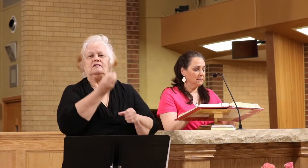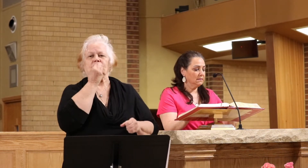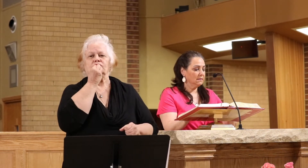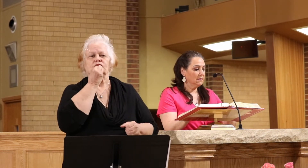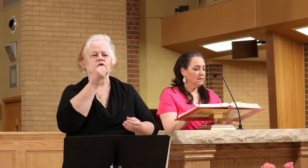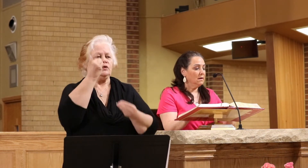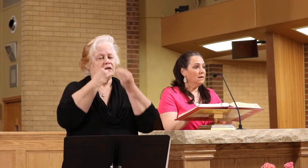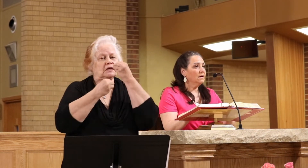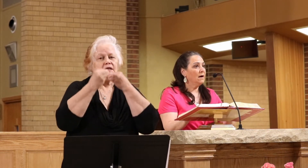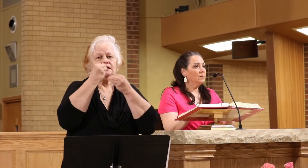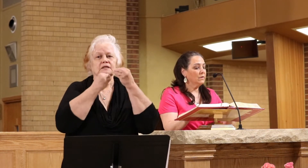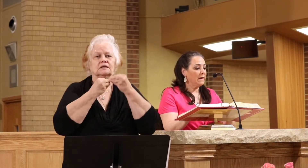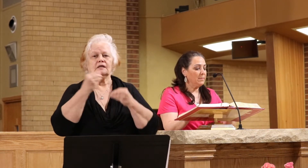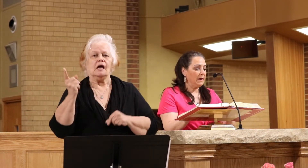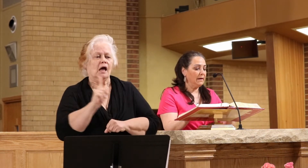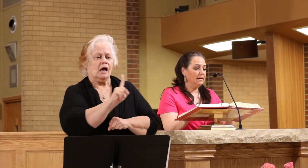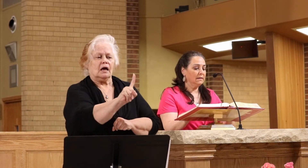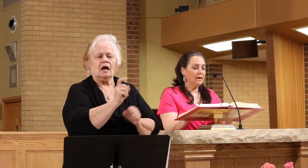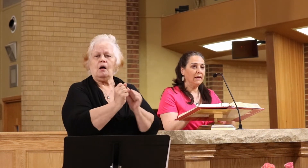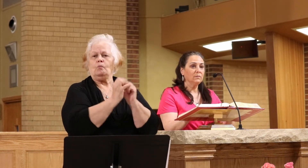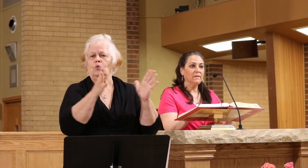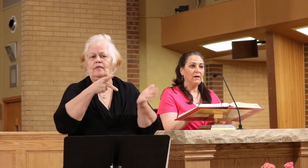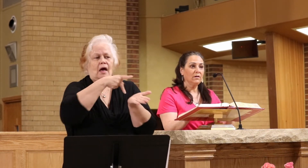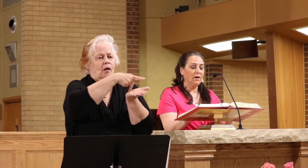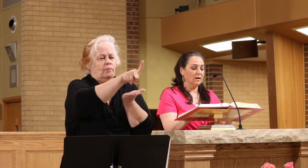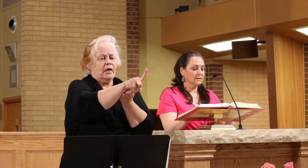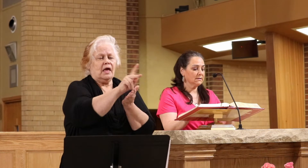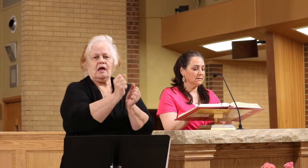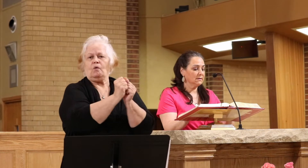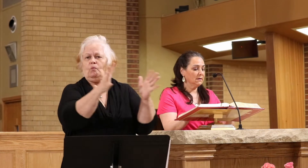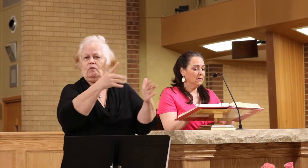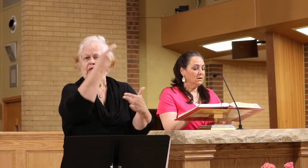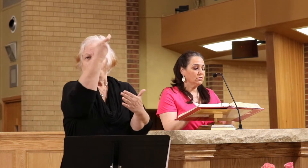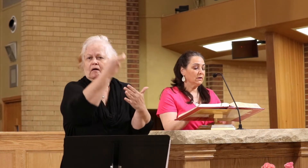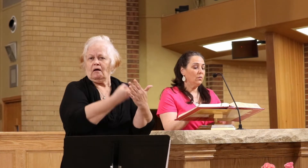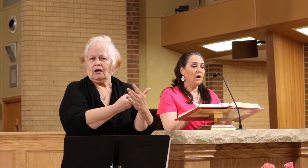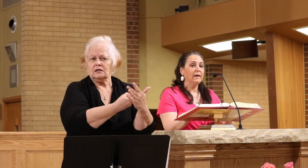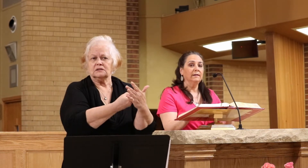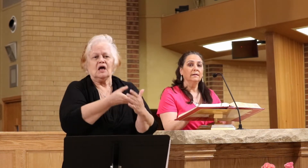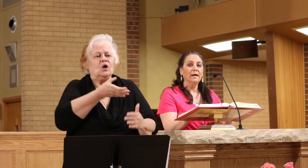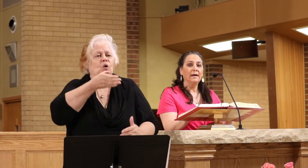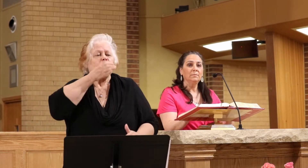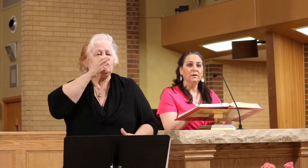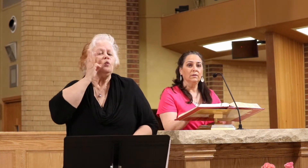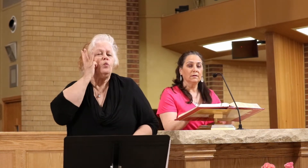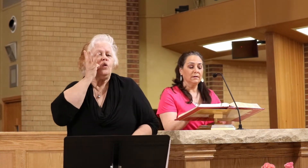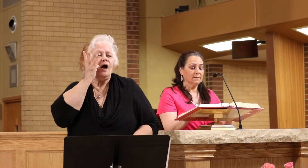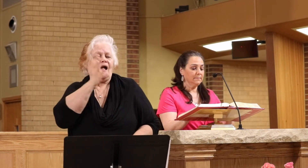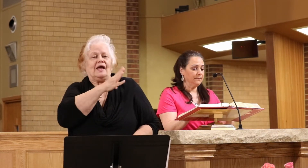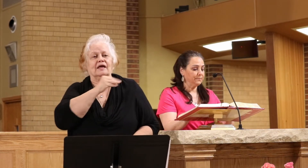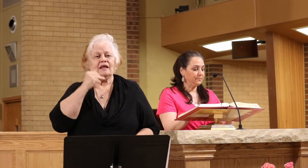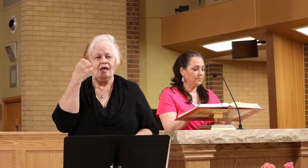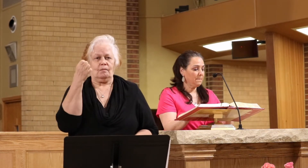eat. Come without pain and without cost. Drink wine and